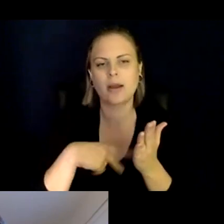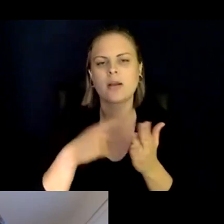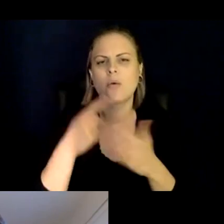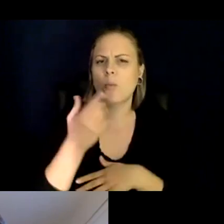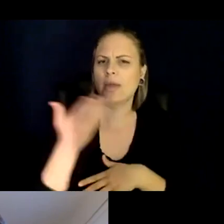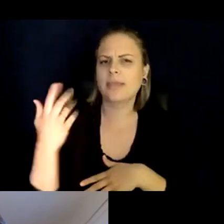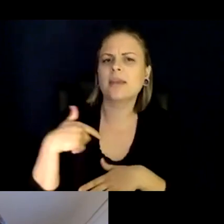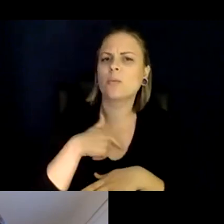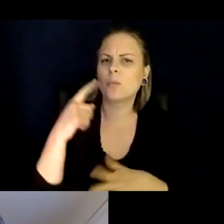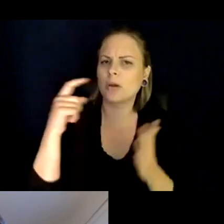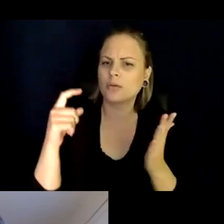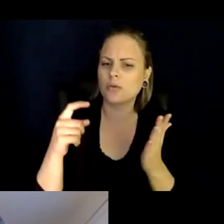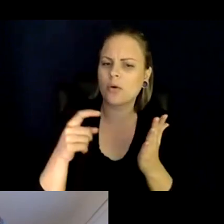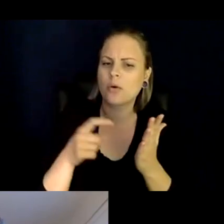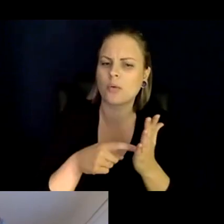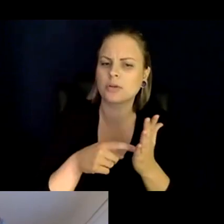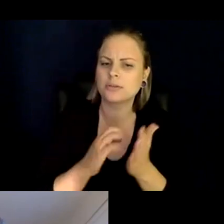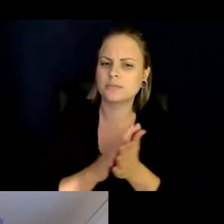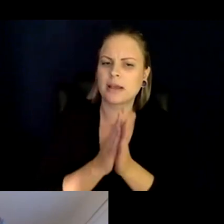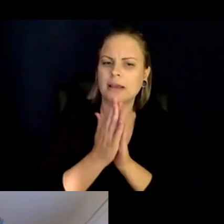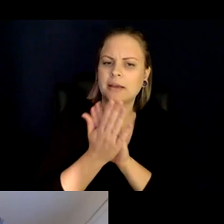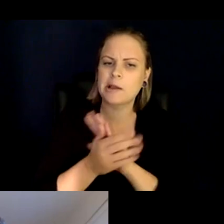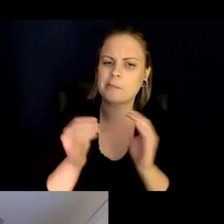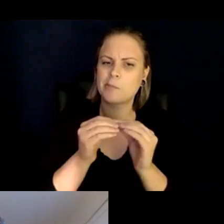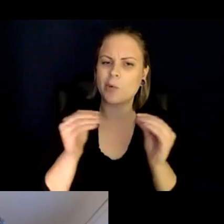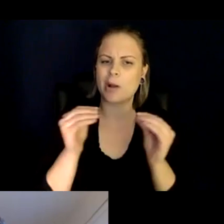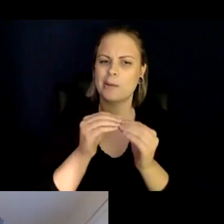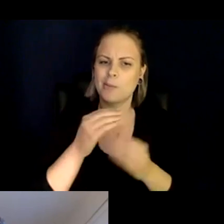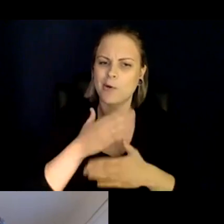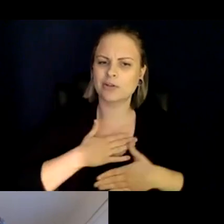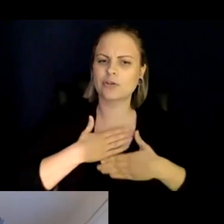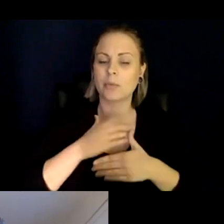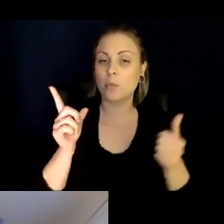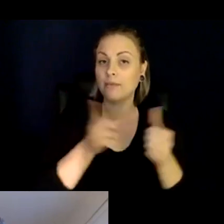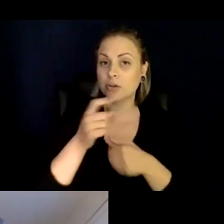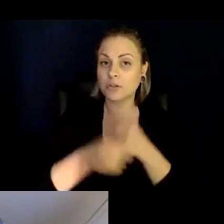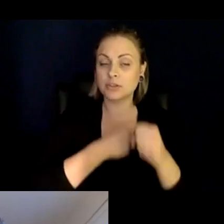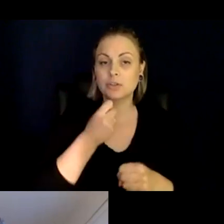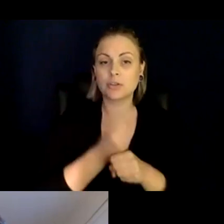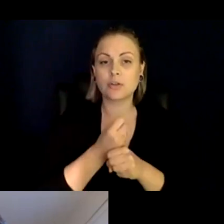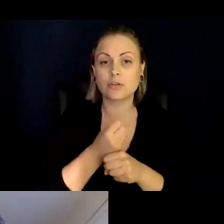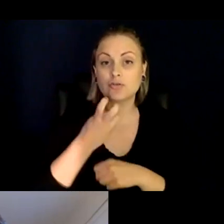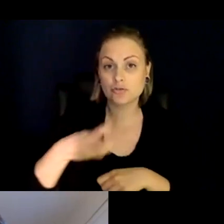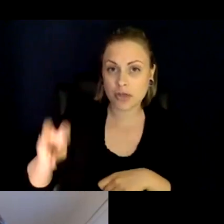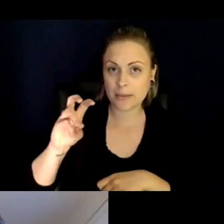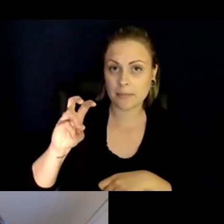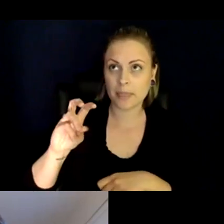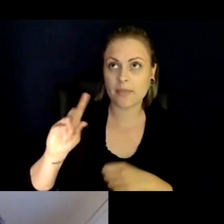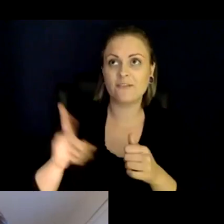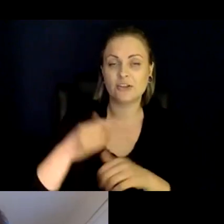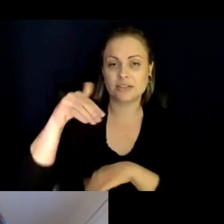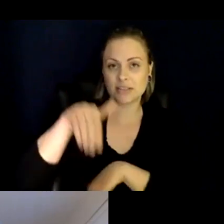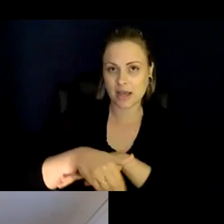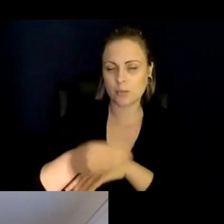we found became more and more enjoyable. The first year we did the trip, the first night we had